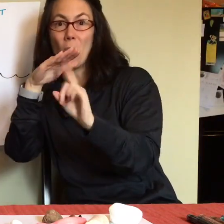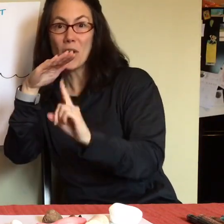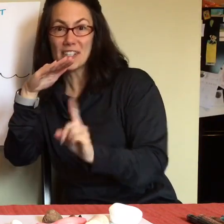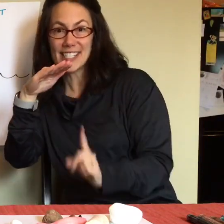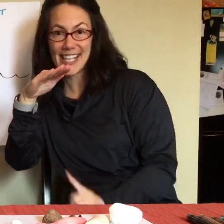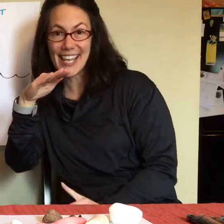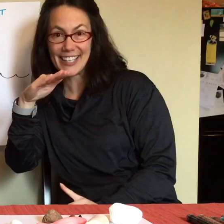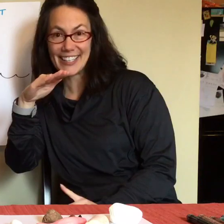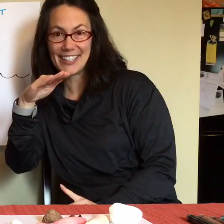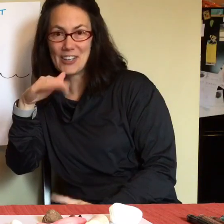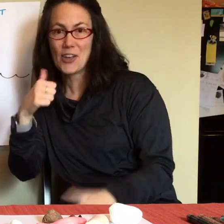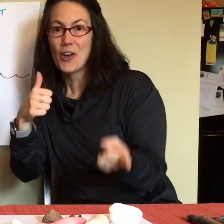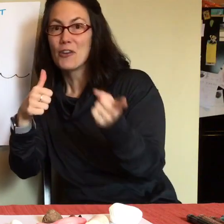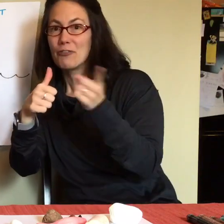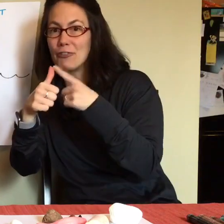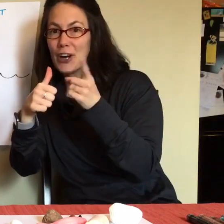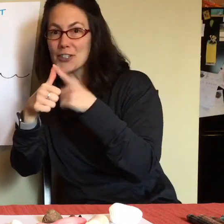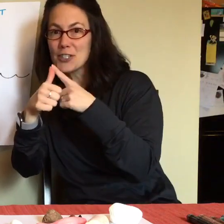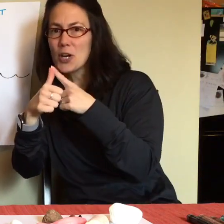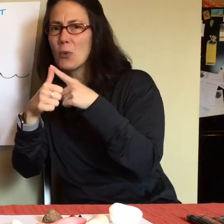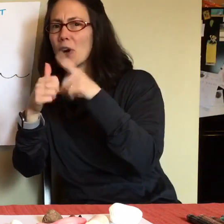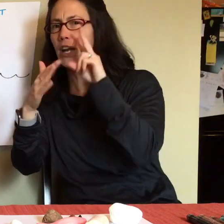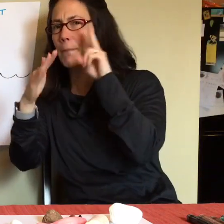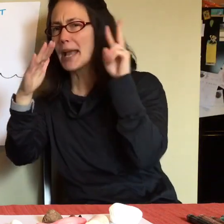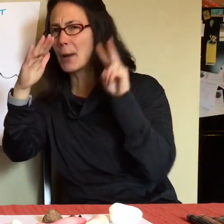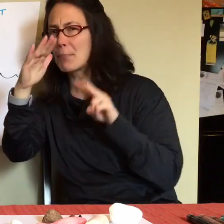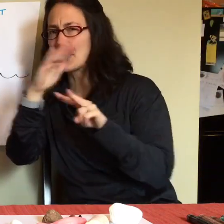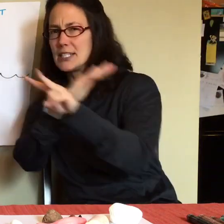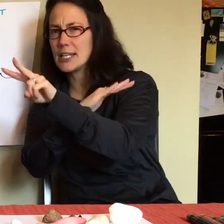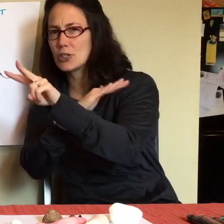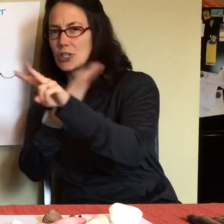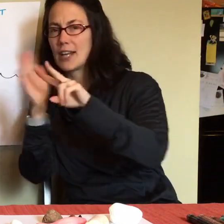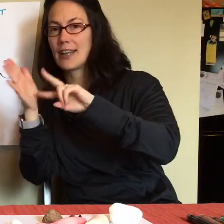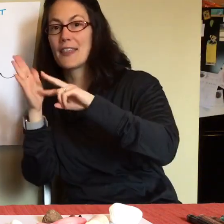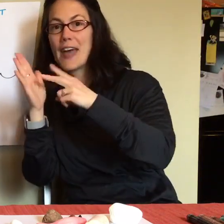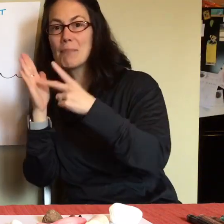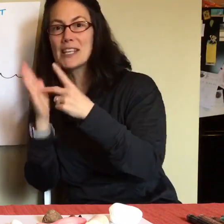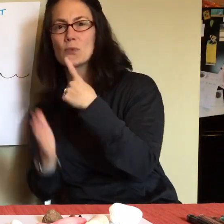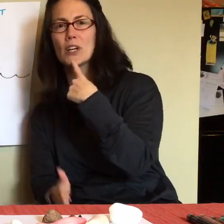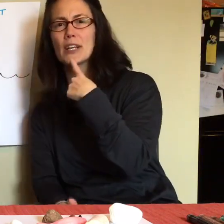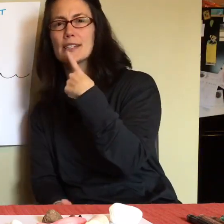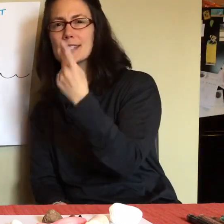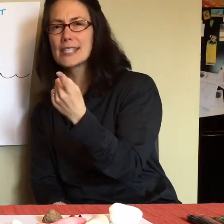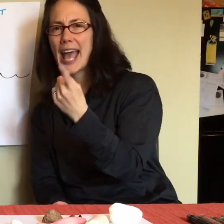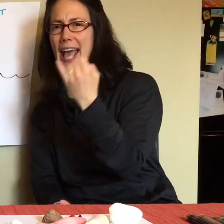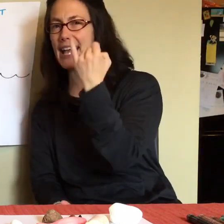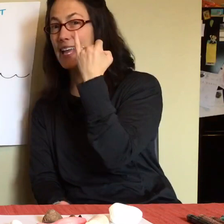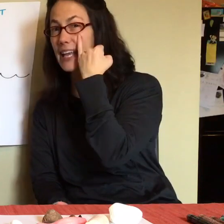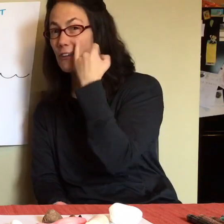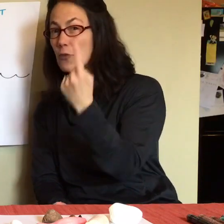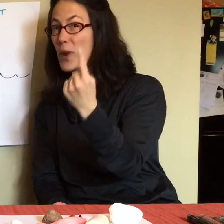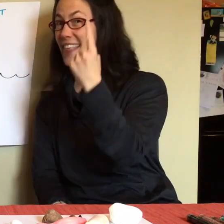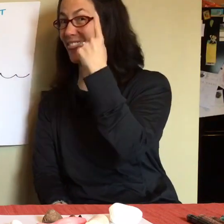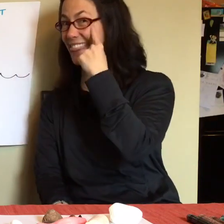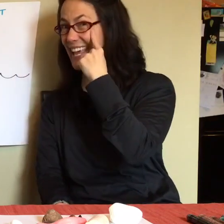or sink. First, we're going to make a prediction. That means we're going to say if we